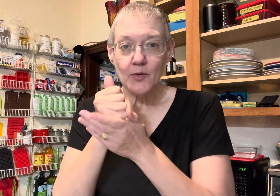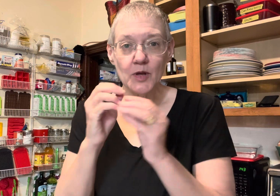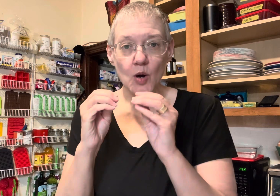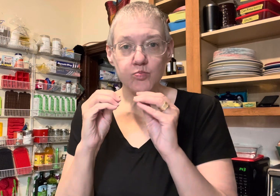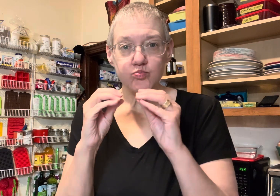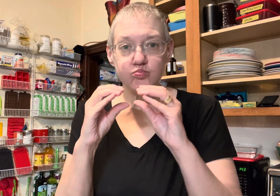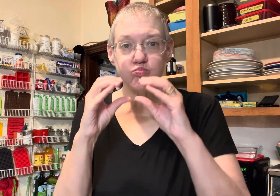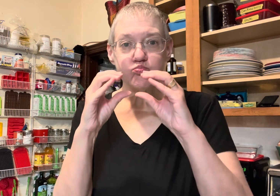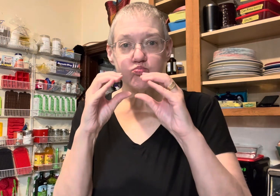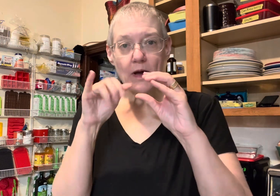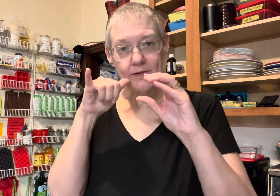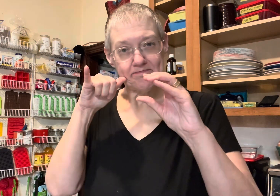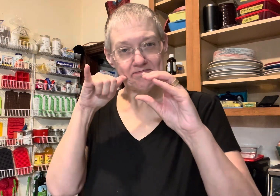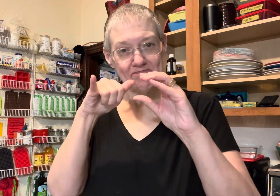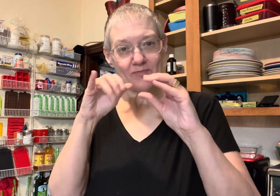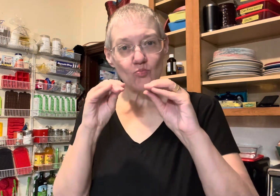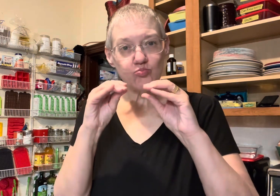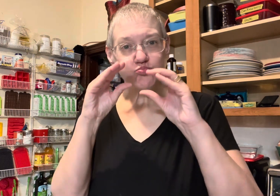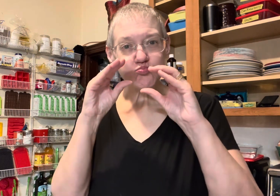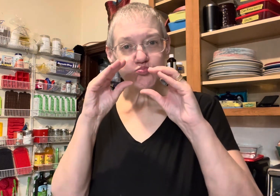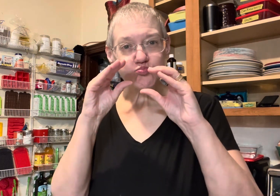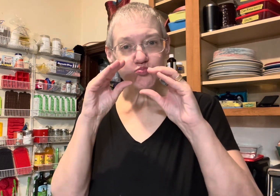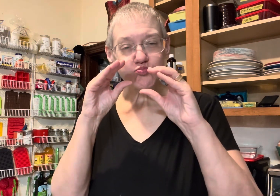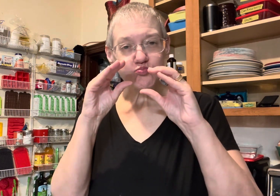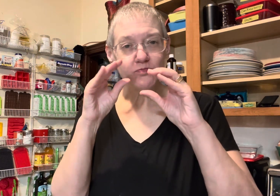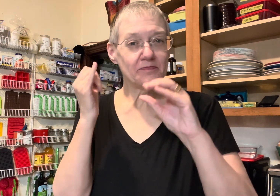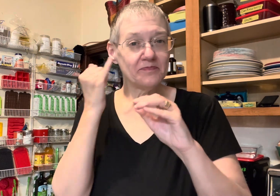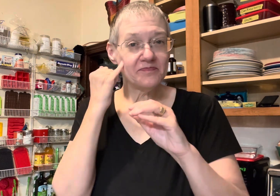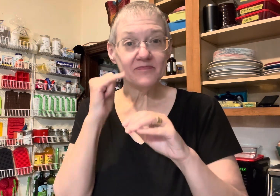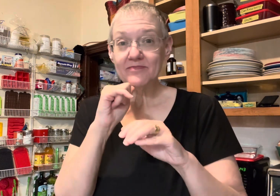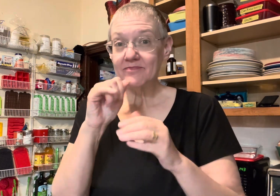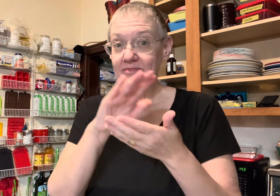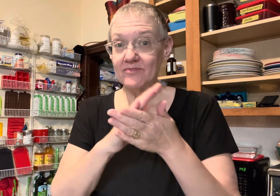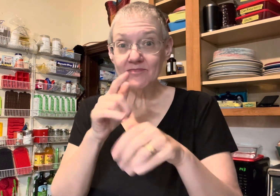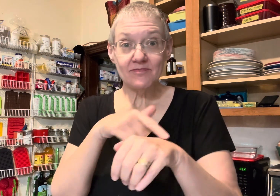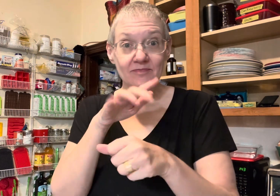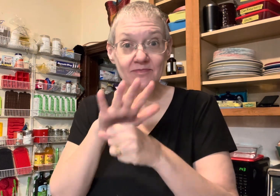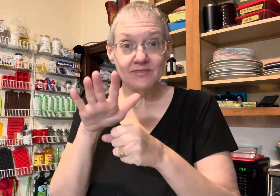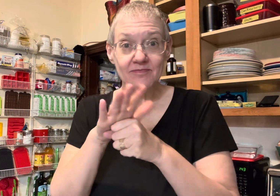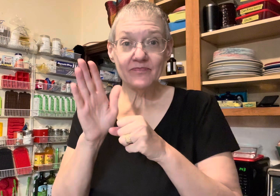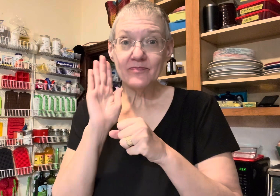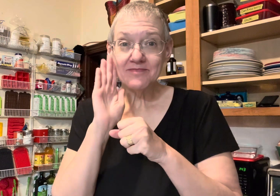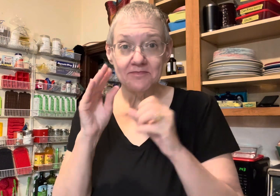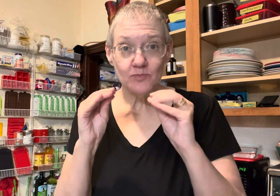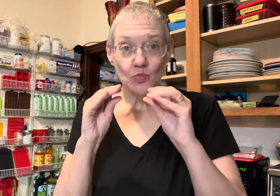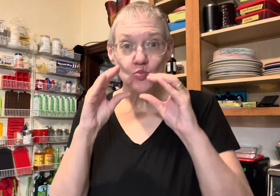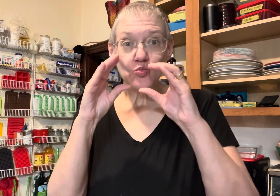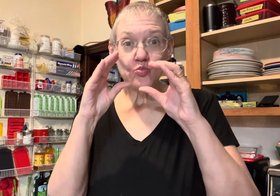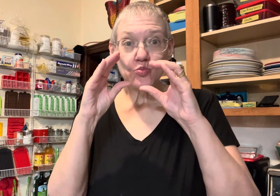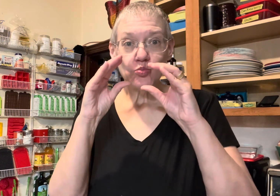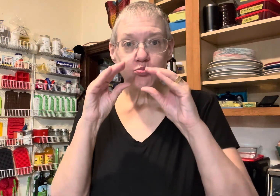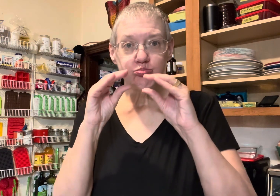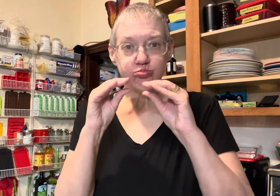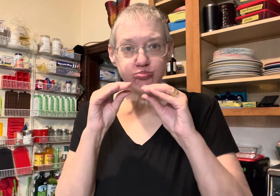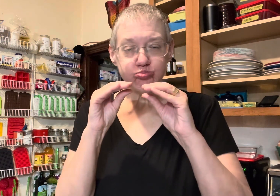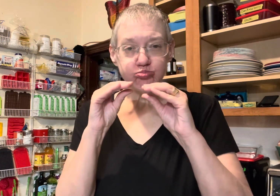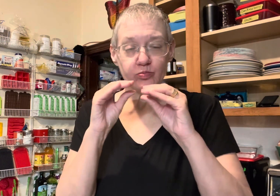It needs to cook 45 minutes to puff up and stay puffed up. If you don't cook it long enough, it's going to puff up and then